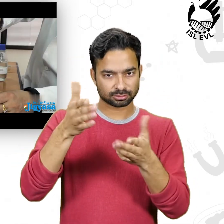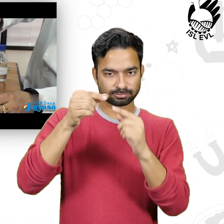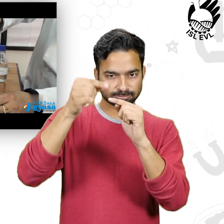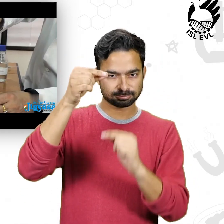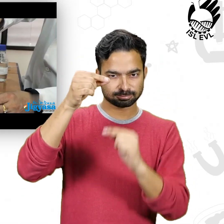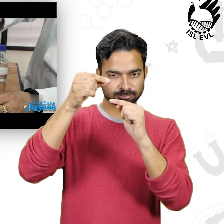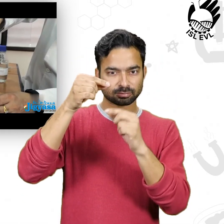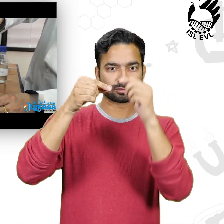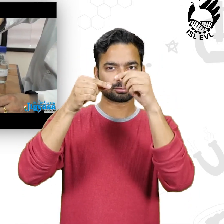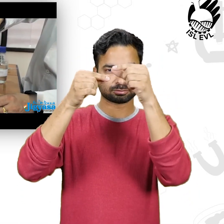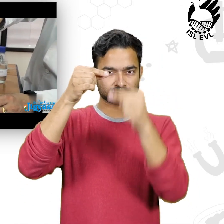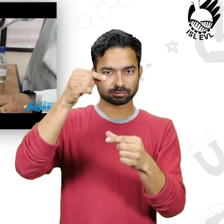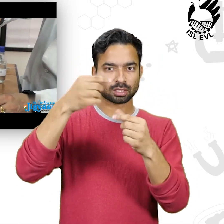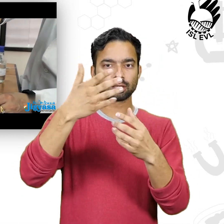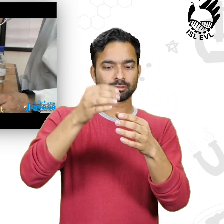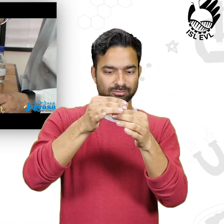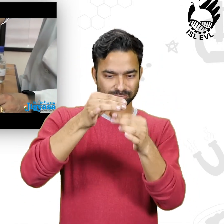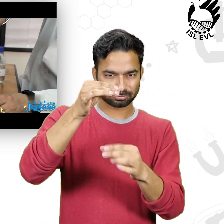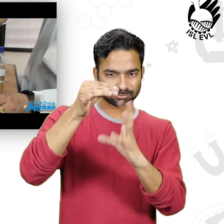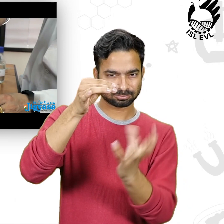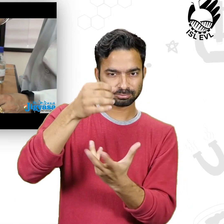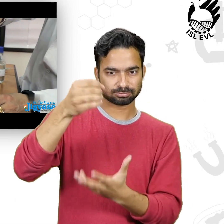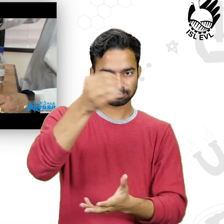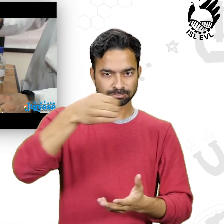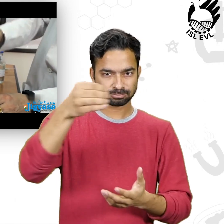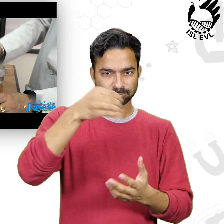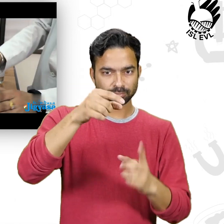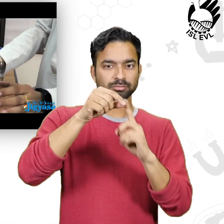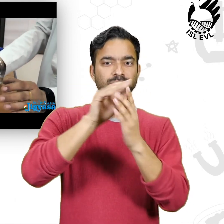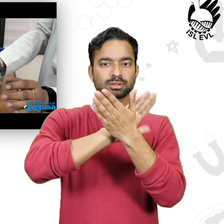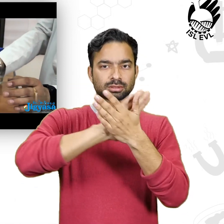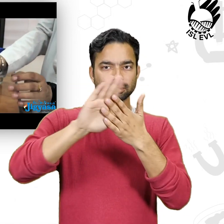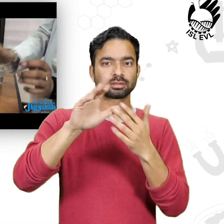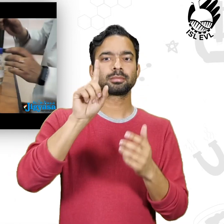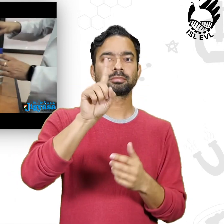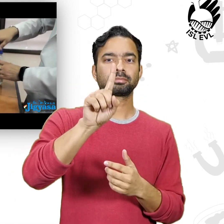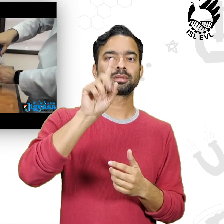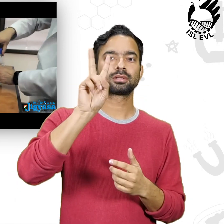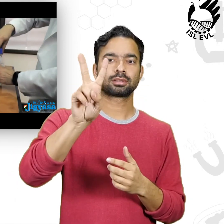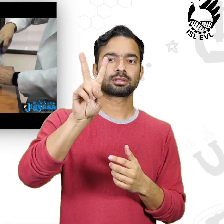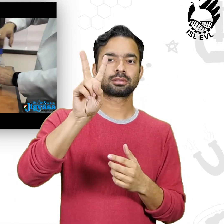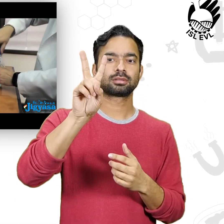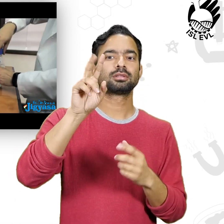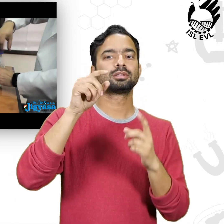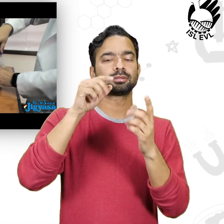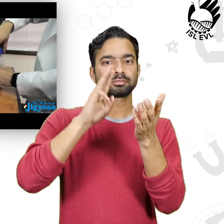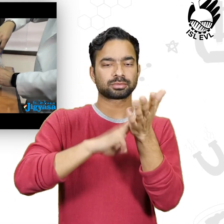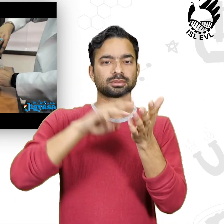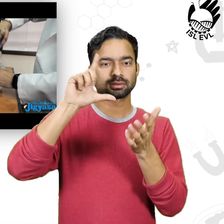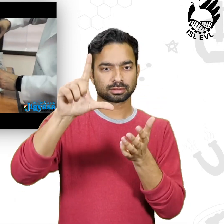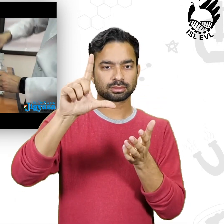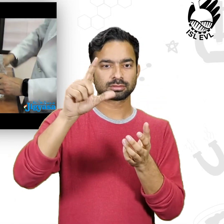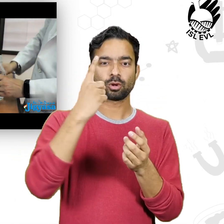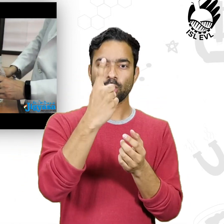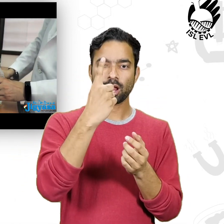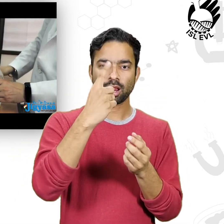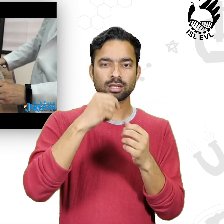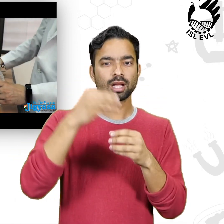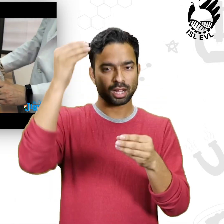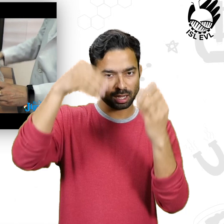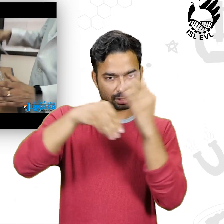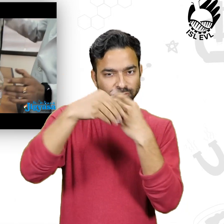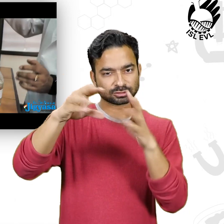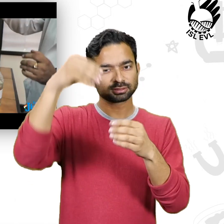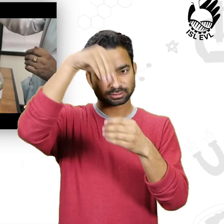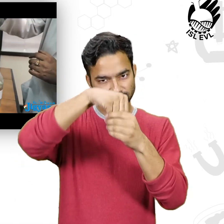ml into the volumetric flask. Then the indicator of pH 12, 1 ml.